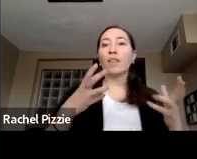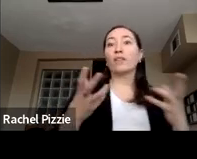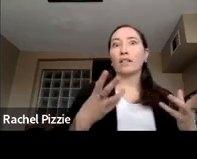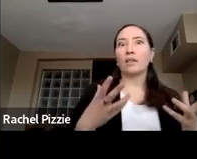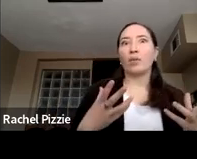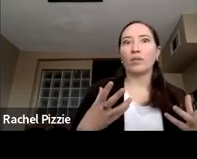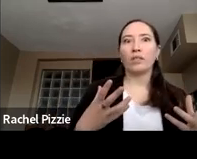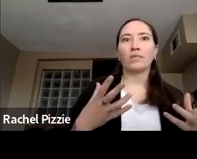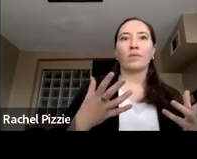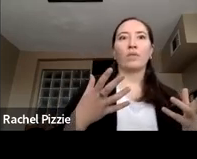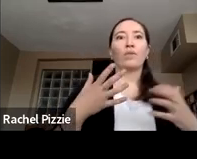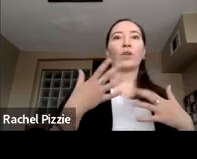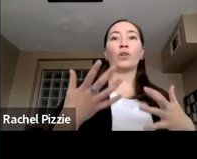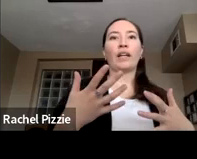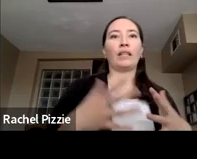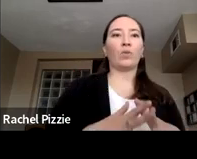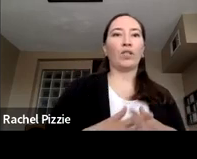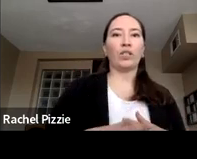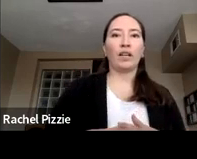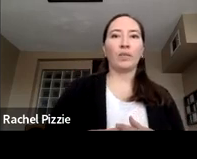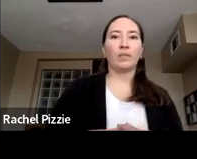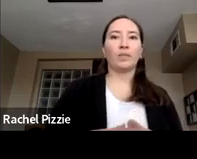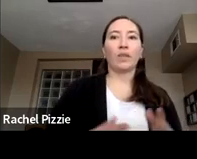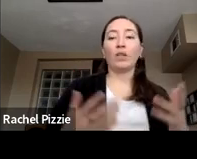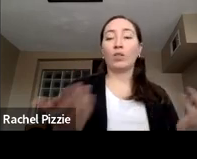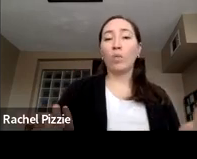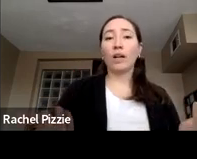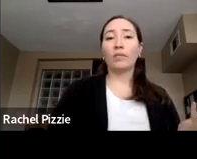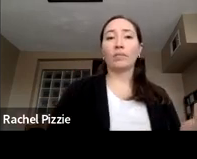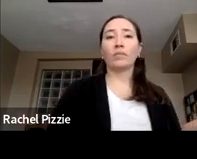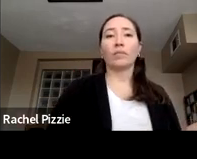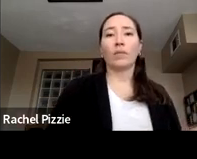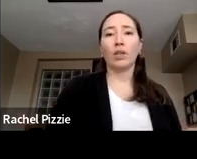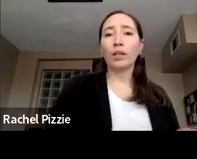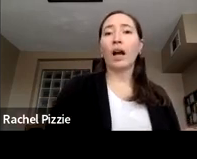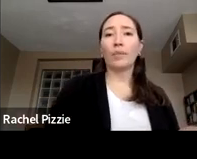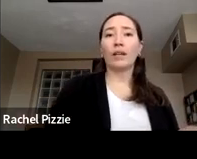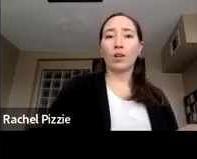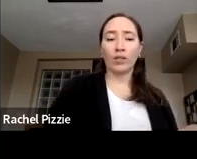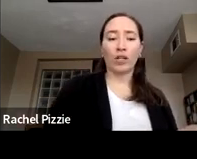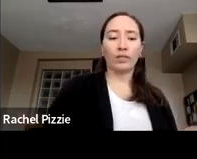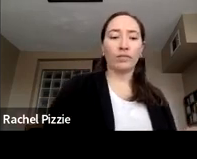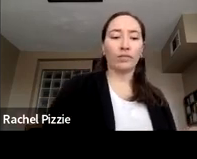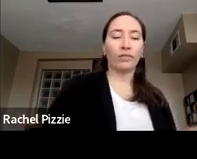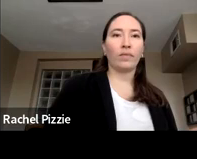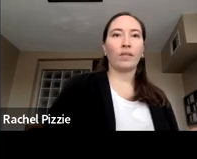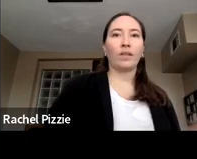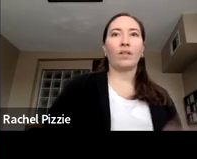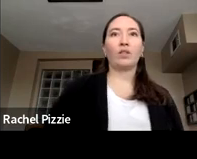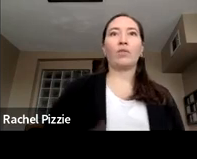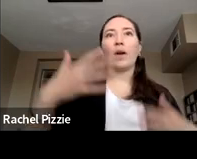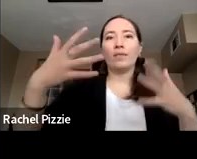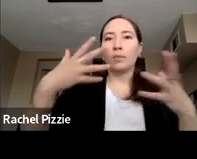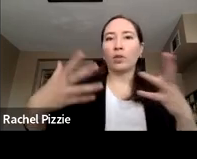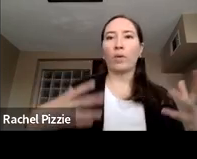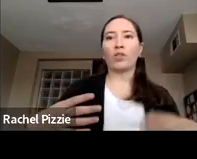Some other nuts and bolts for creating these question types. So one, you can copy a question.